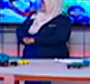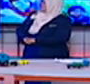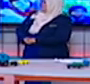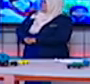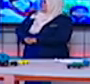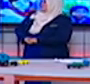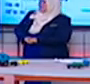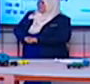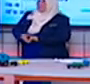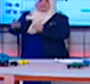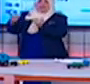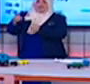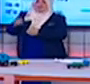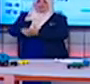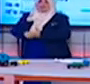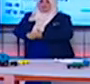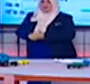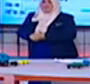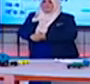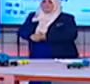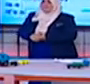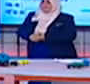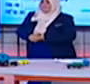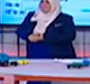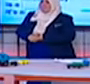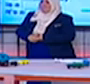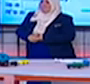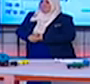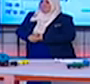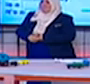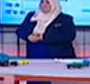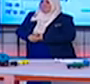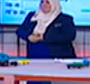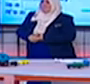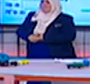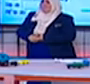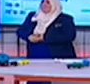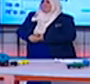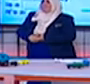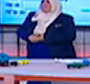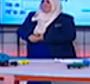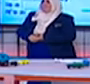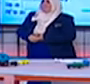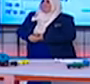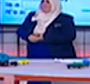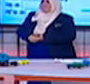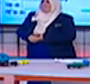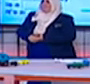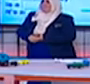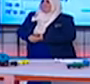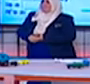Oop. Okay. The boy named John. Okay. Let's see.